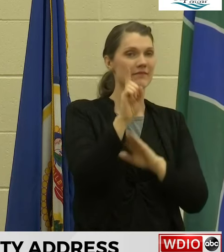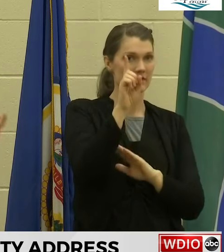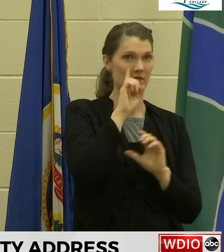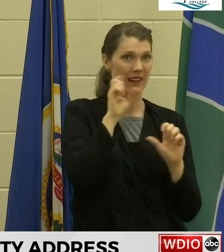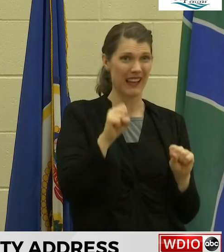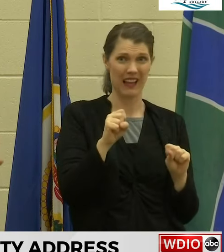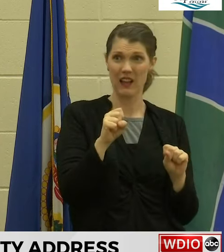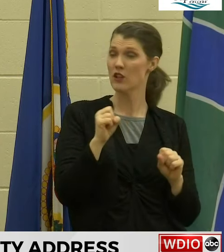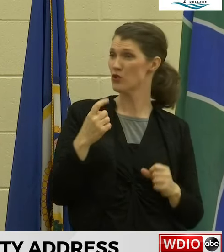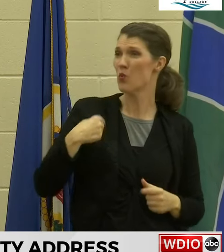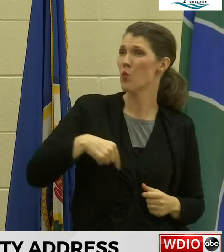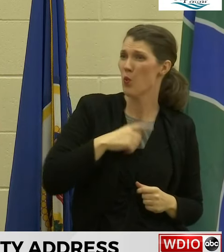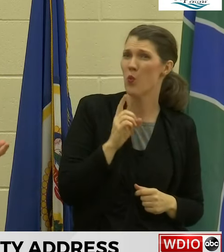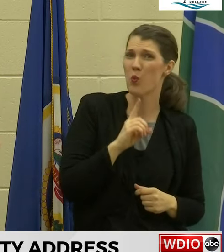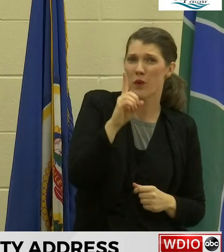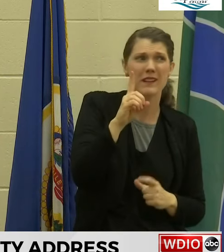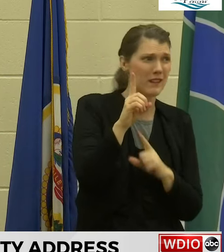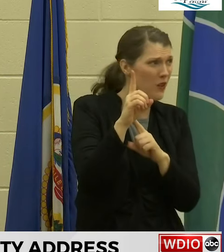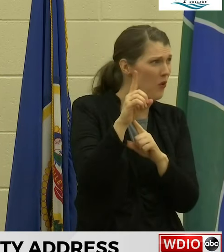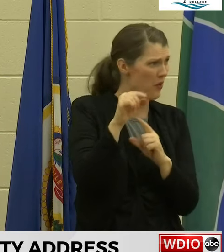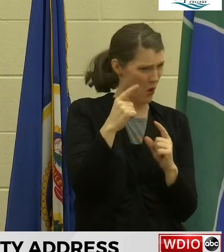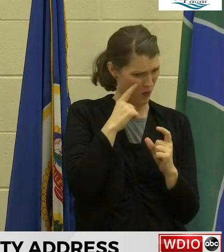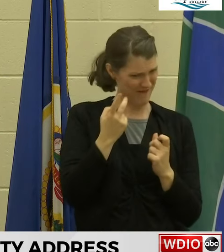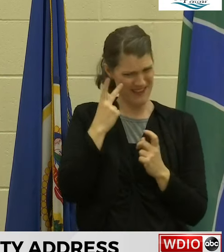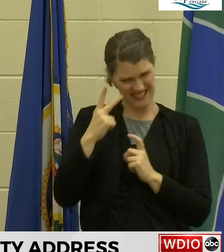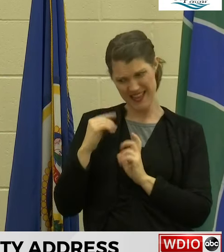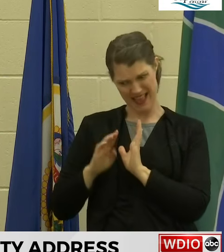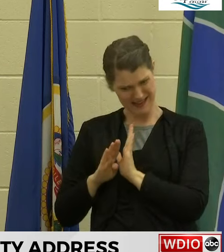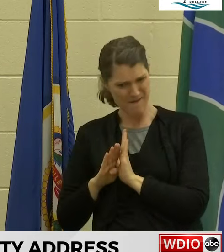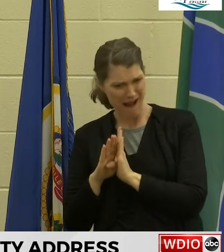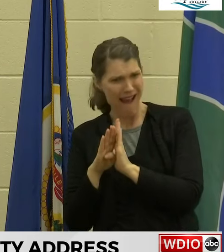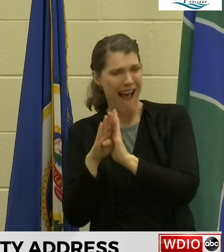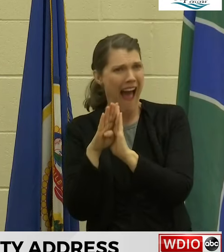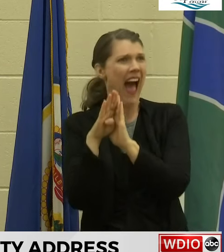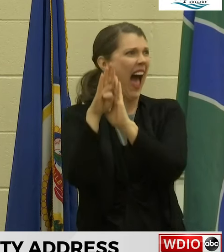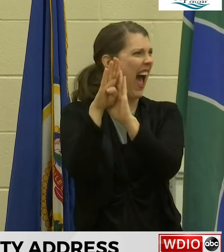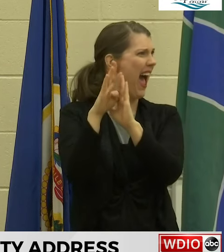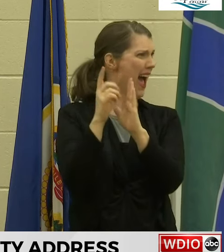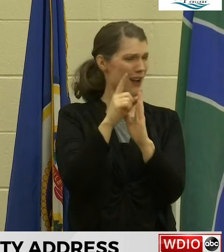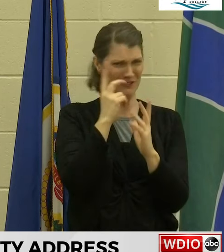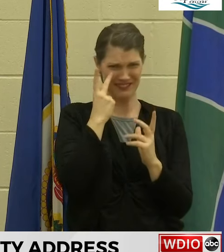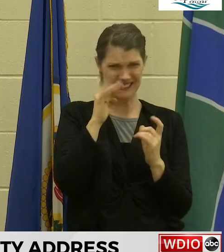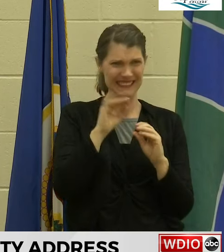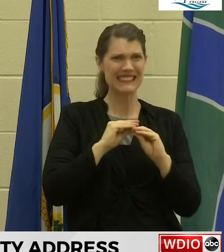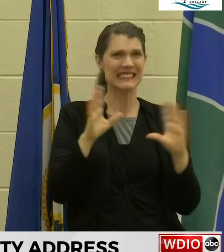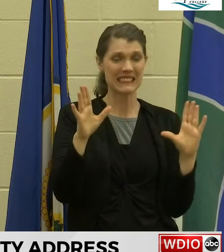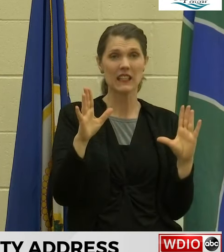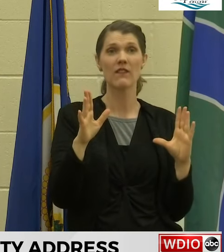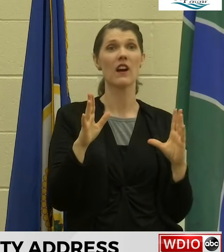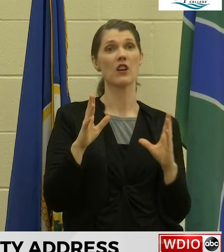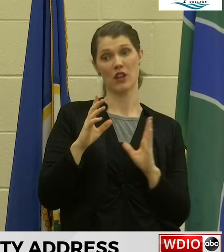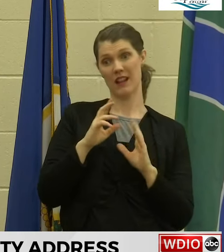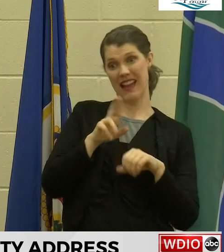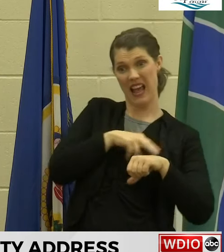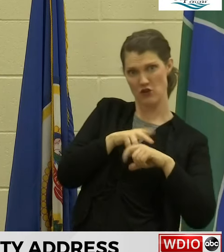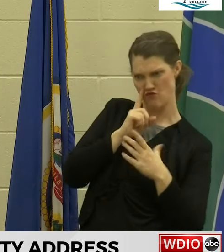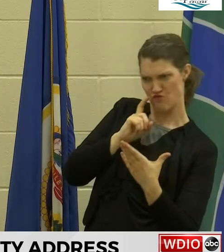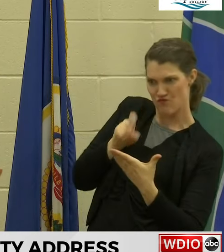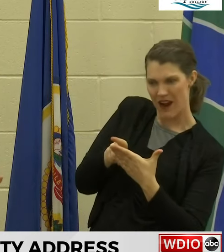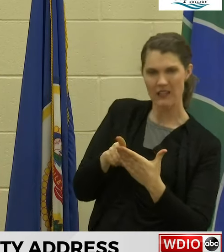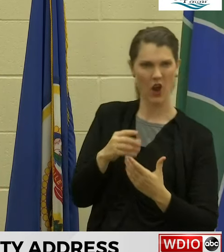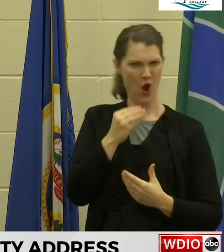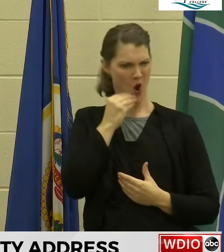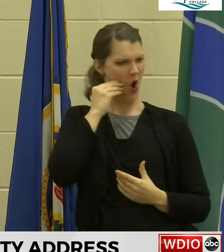So Duluth, we are on a roll. We're riding a surge of momentum, national recognition,